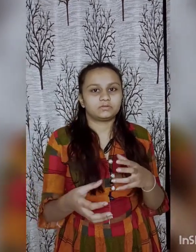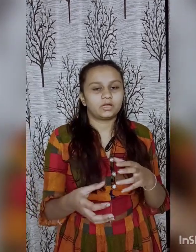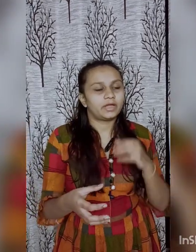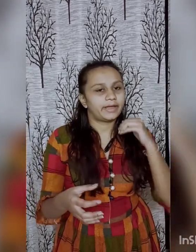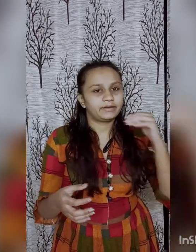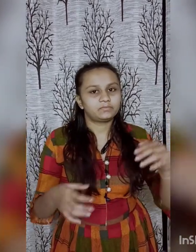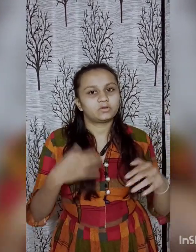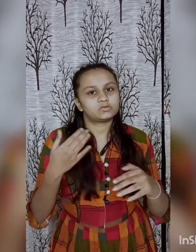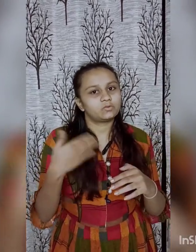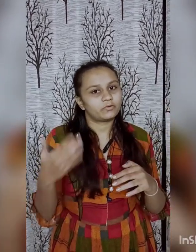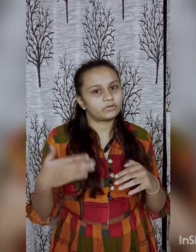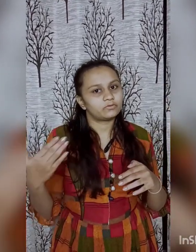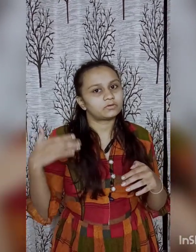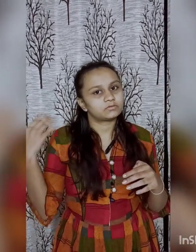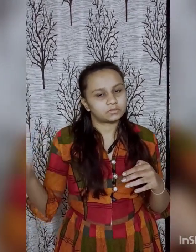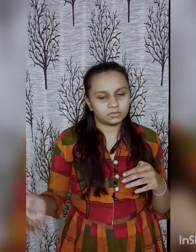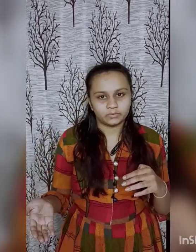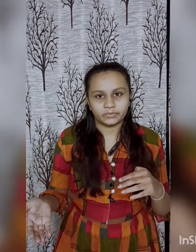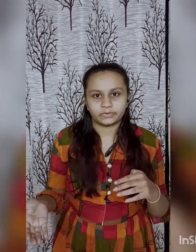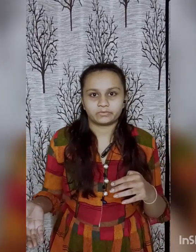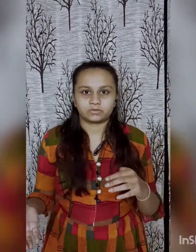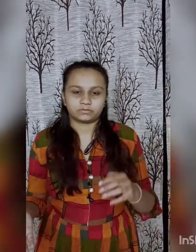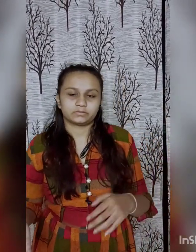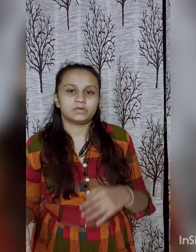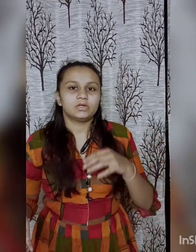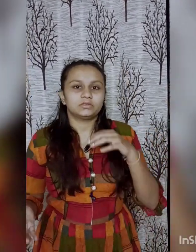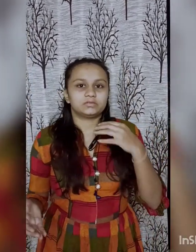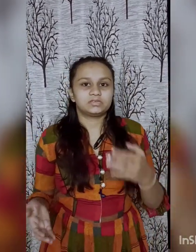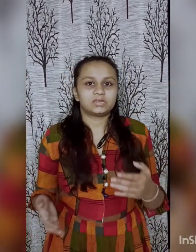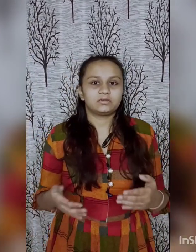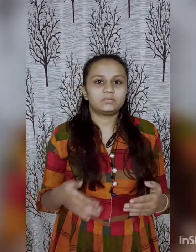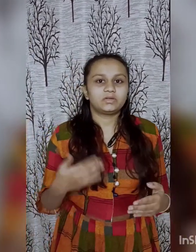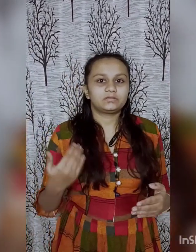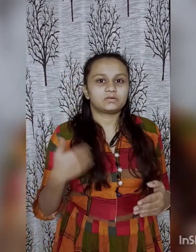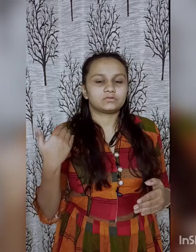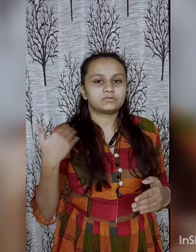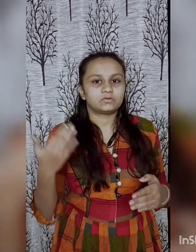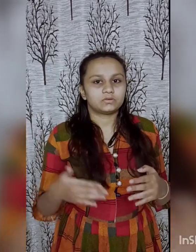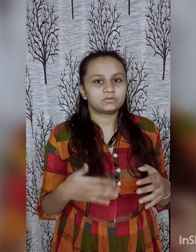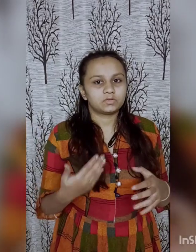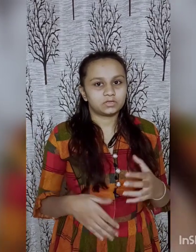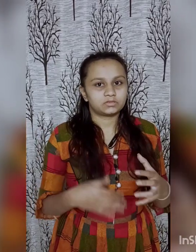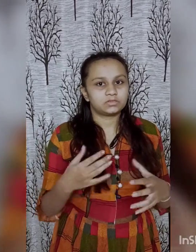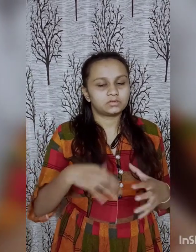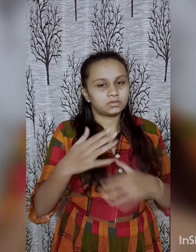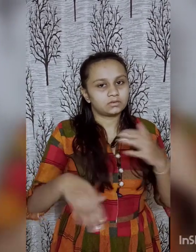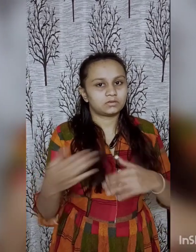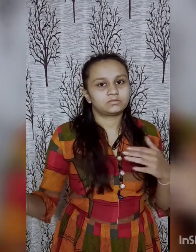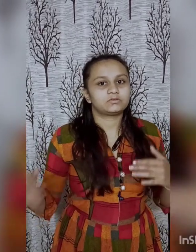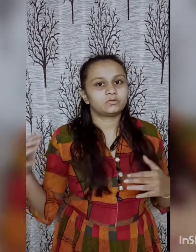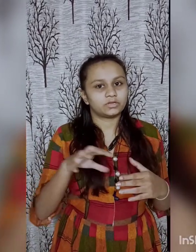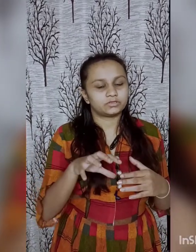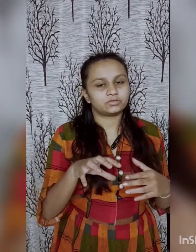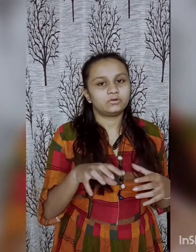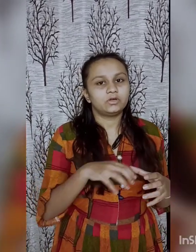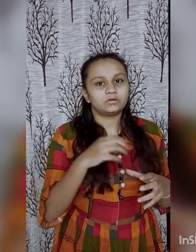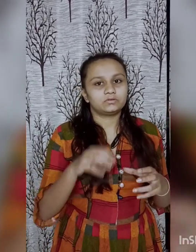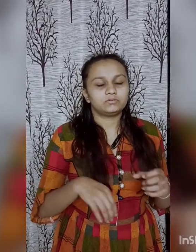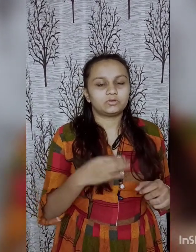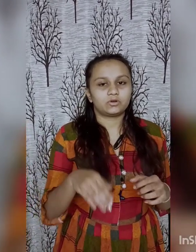and also for providing means of credit control. The central bank is empowered to make changes in the reserve ratio in the context of